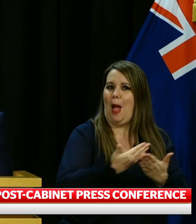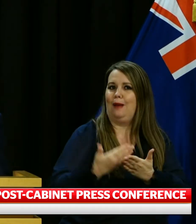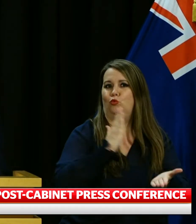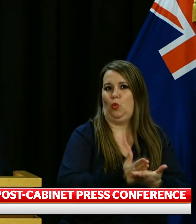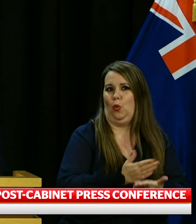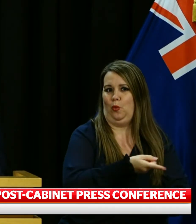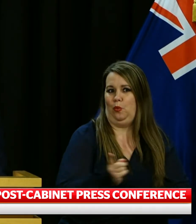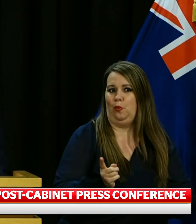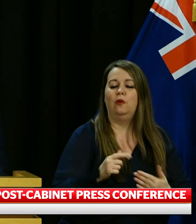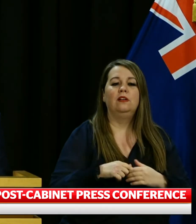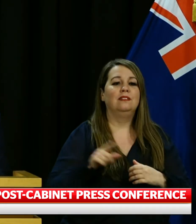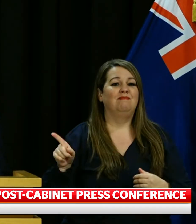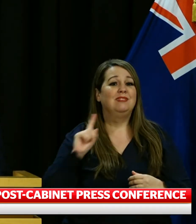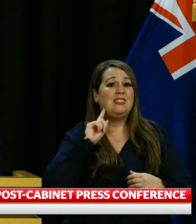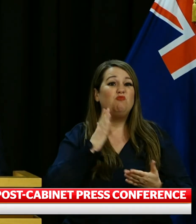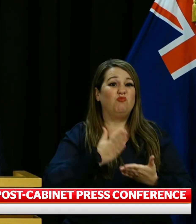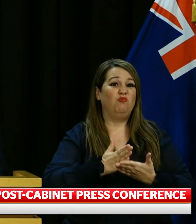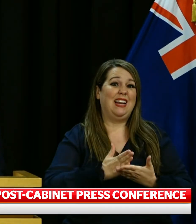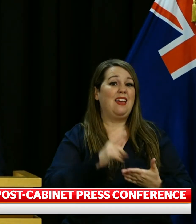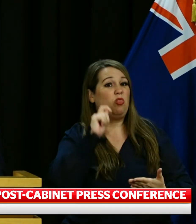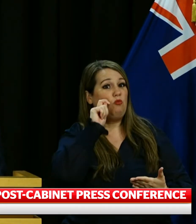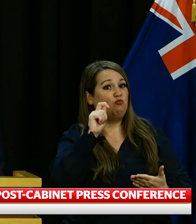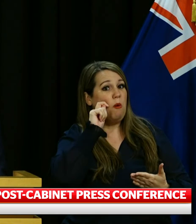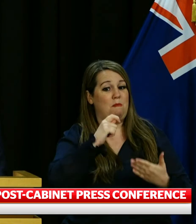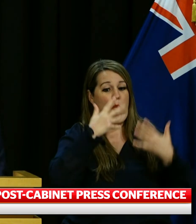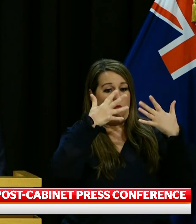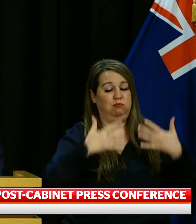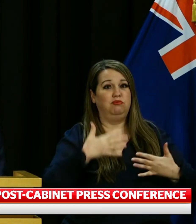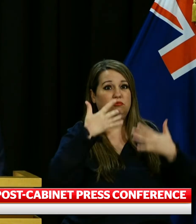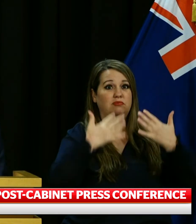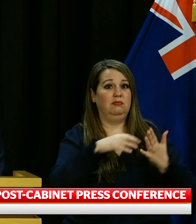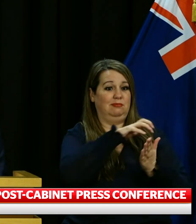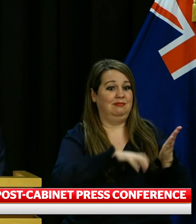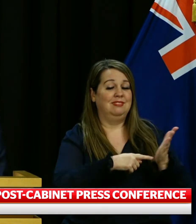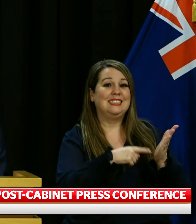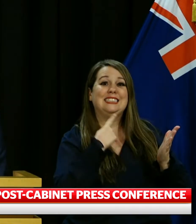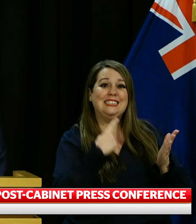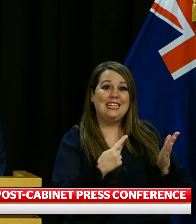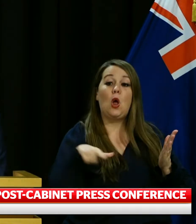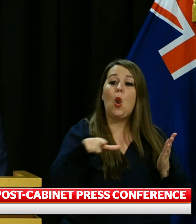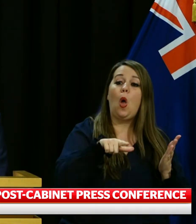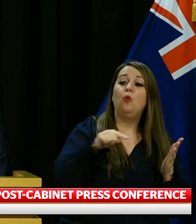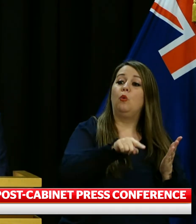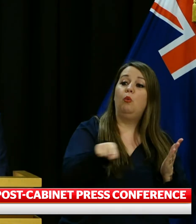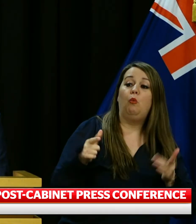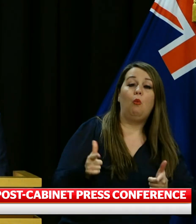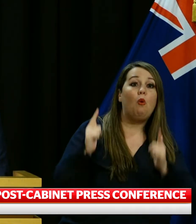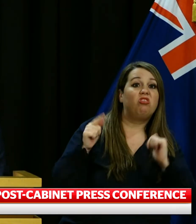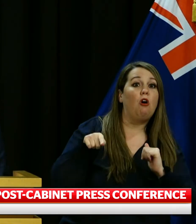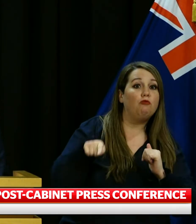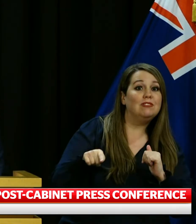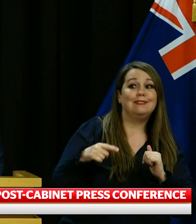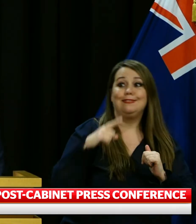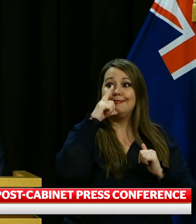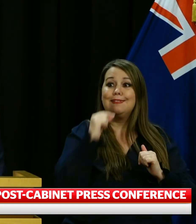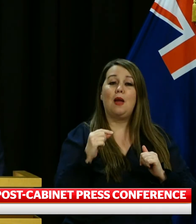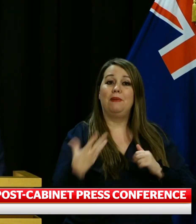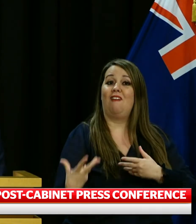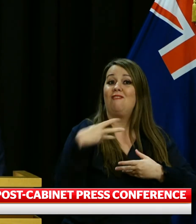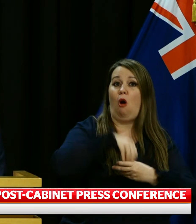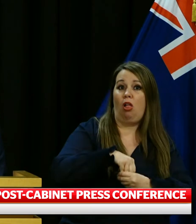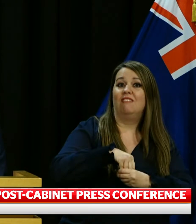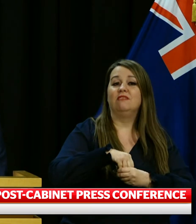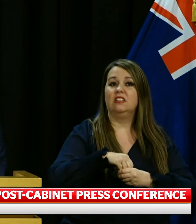the recommendations and the findings of the report will be to ensure that the local authorities have the ability to have input into the next steps